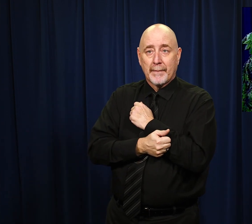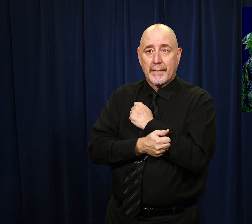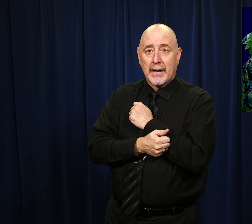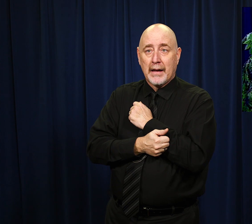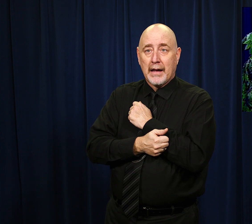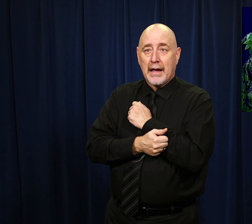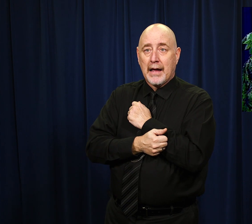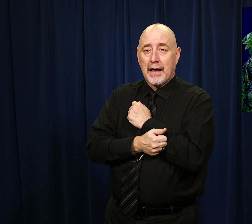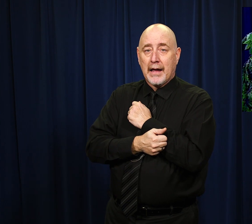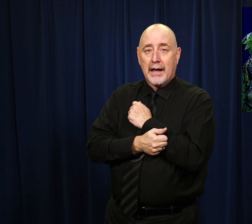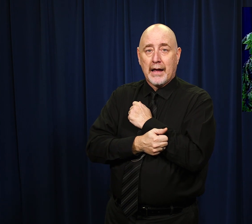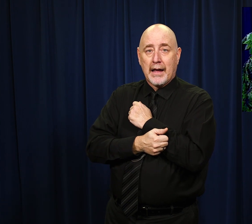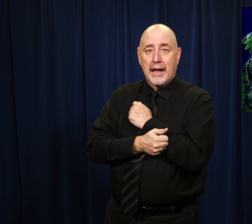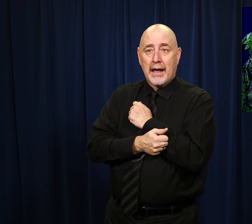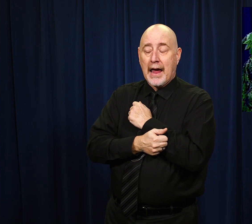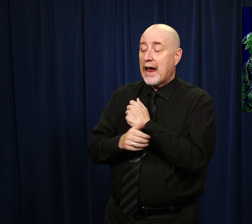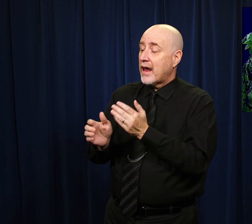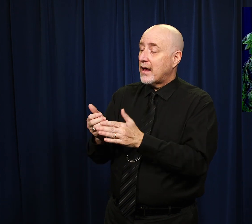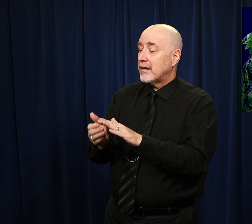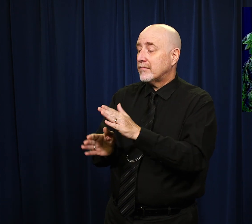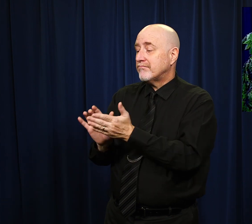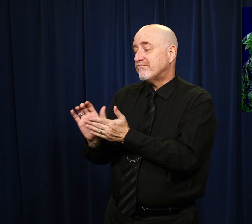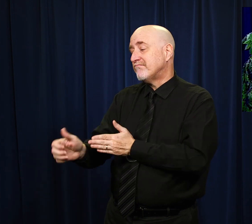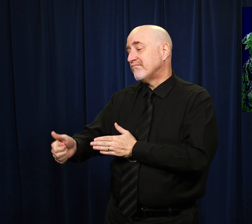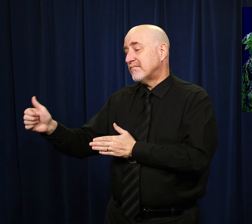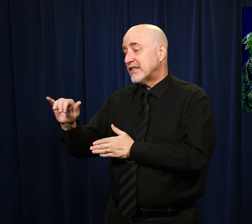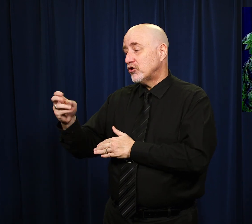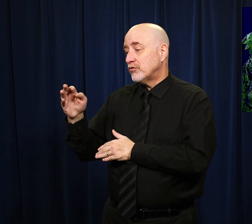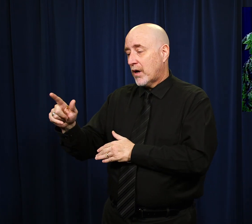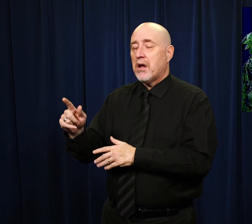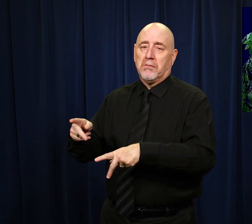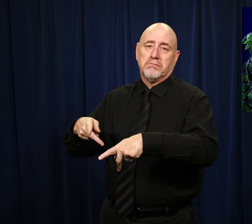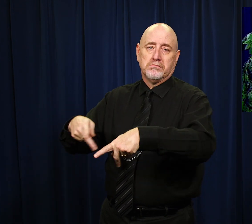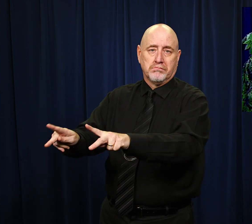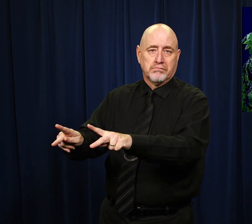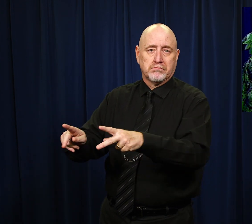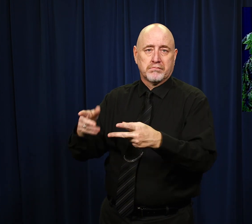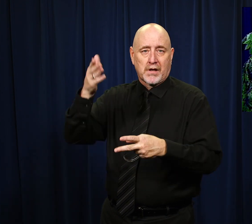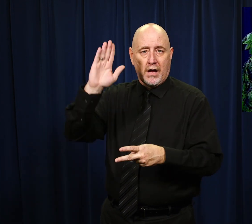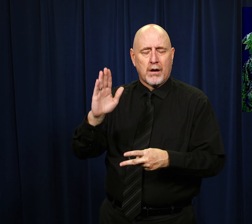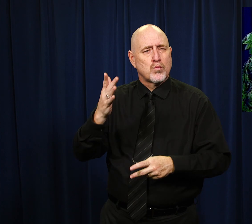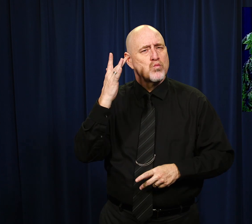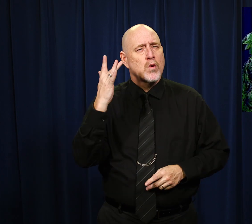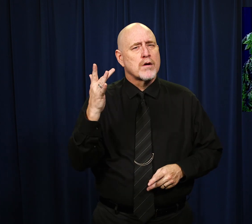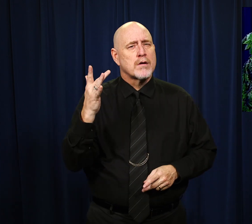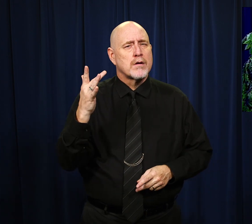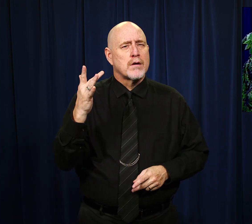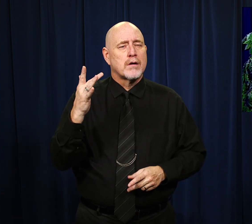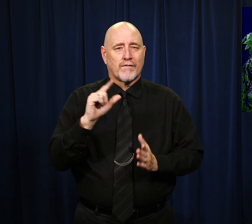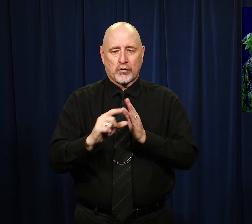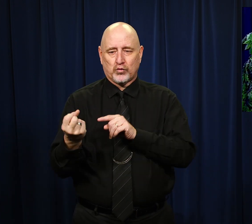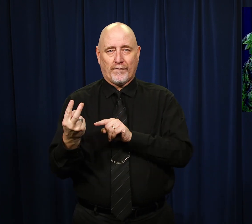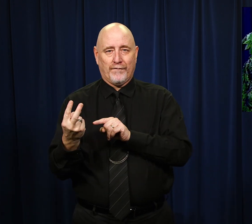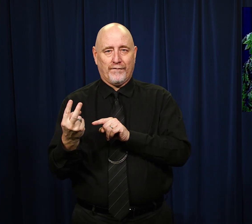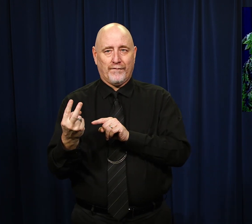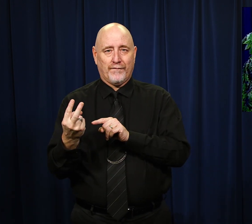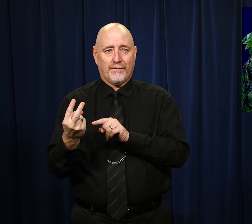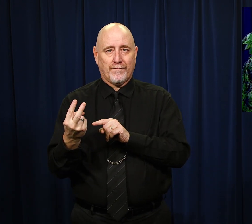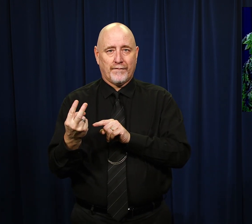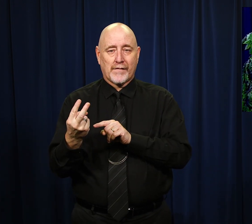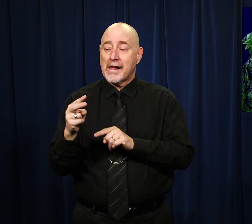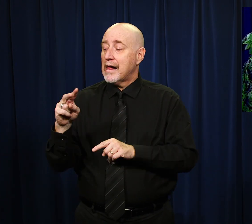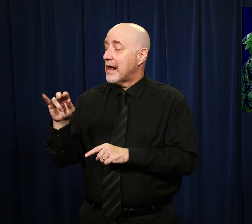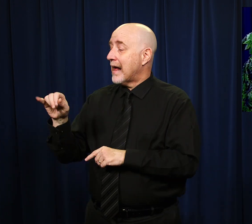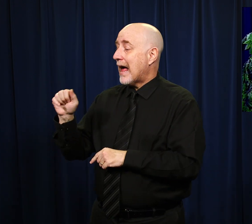sanctions this time the expulsion of Ishmael. Why? Verse 12.